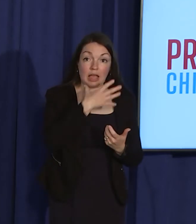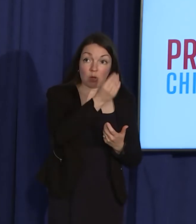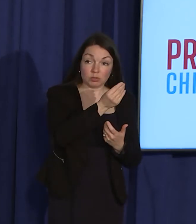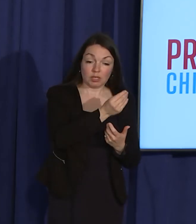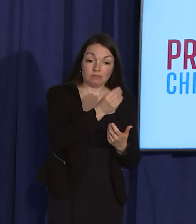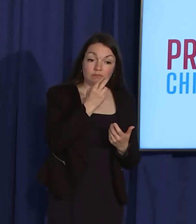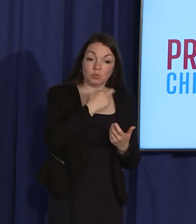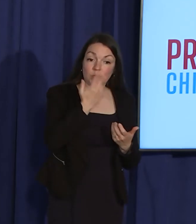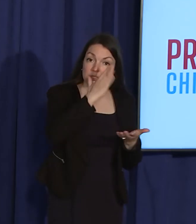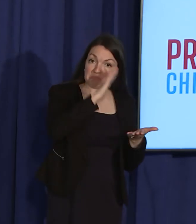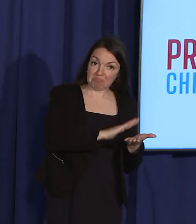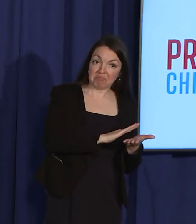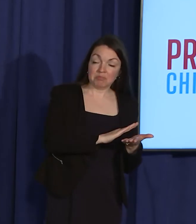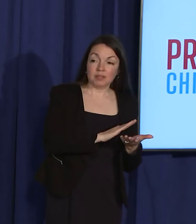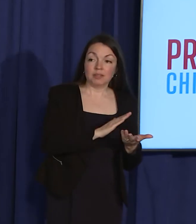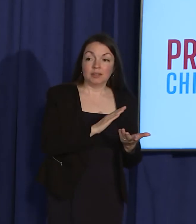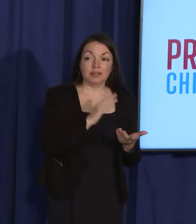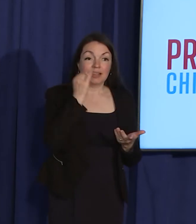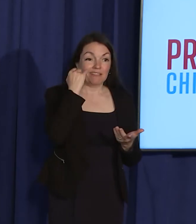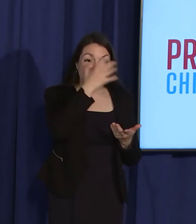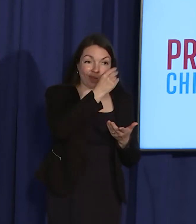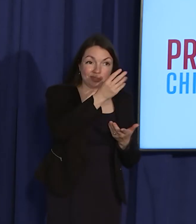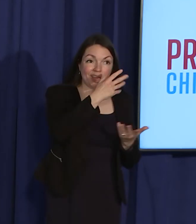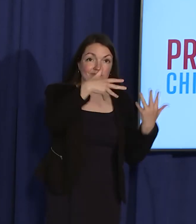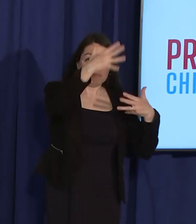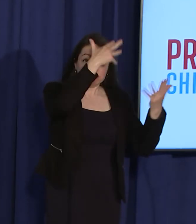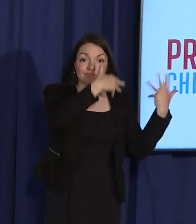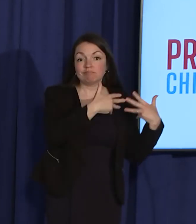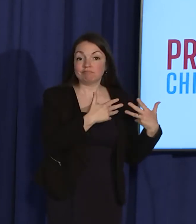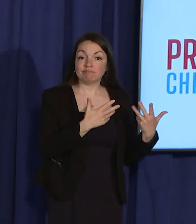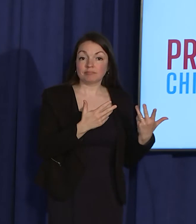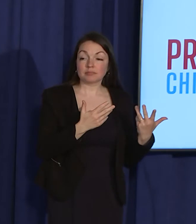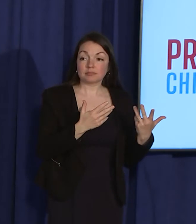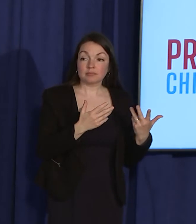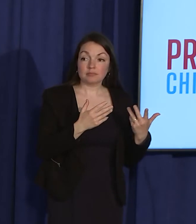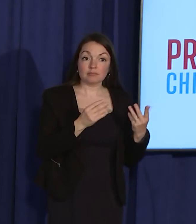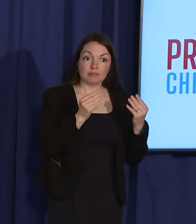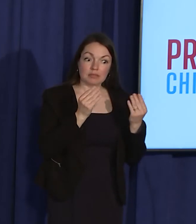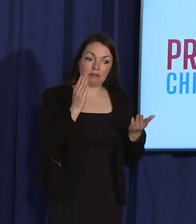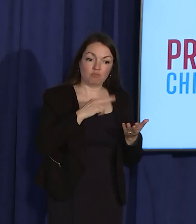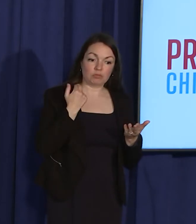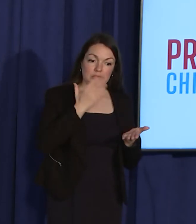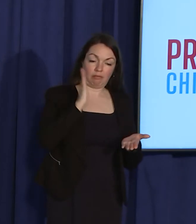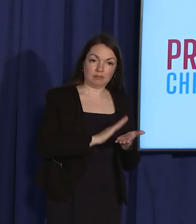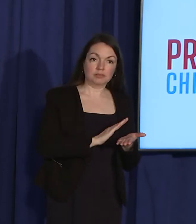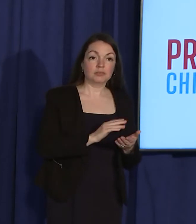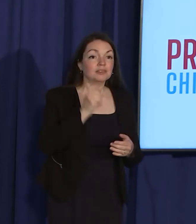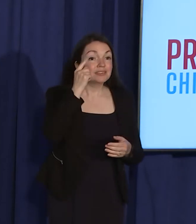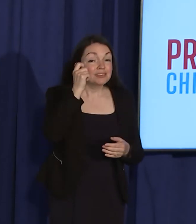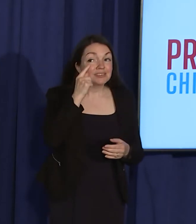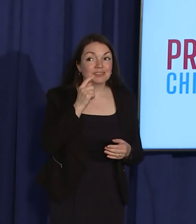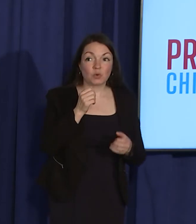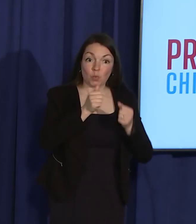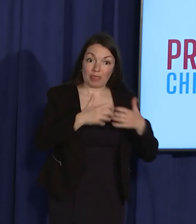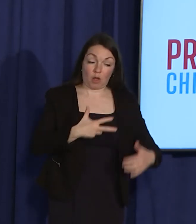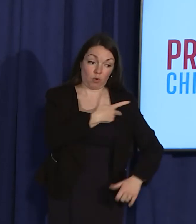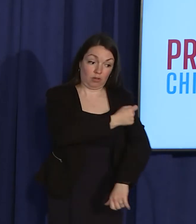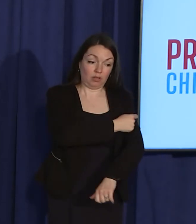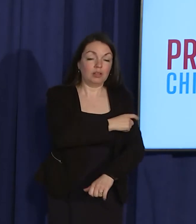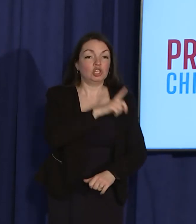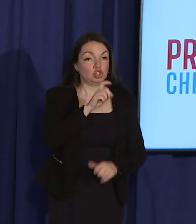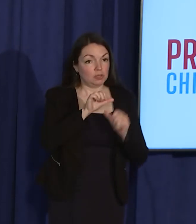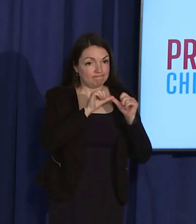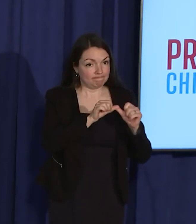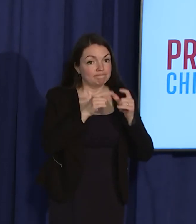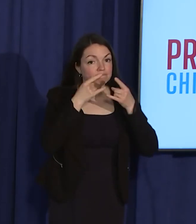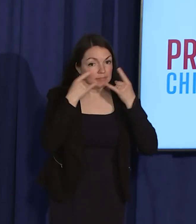when people are out of doors broadly. And again, if you are not vaccinated, you need to keep wearing that mask.